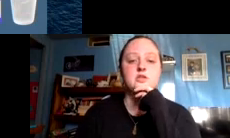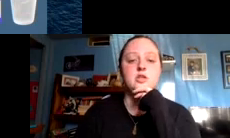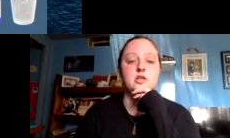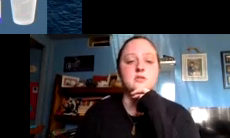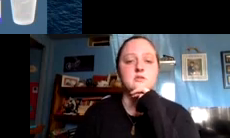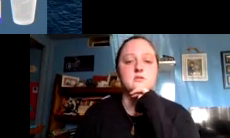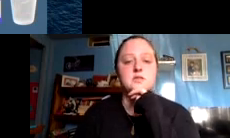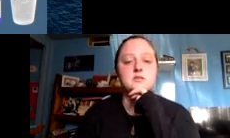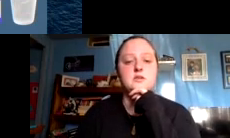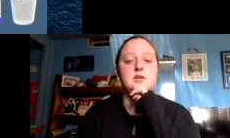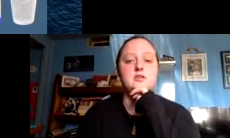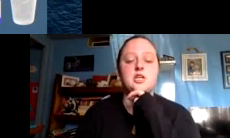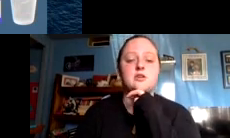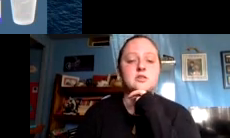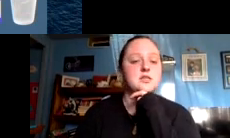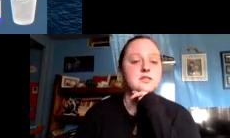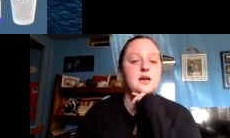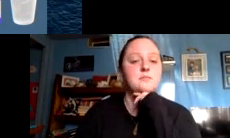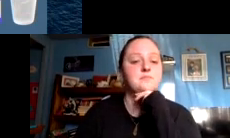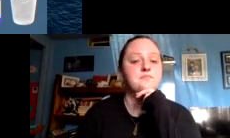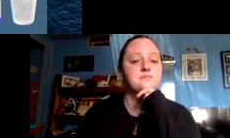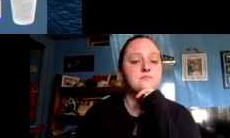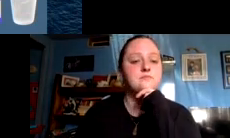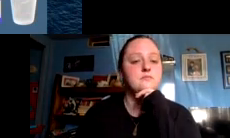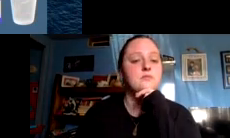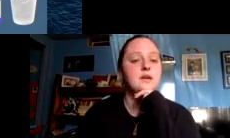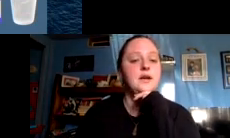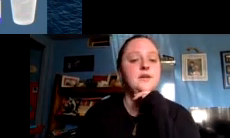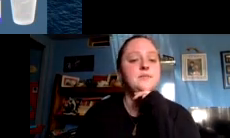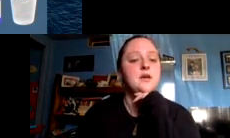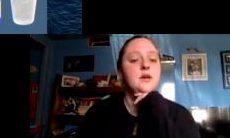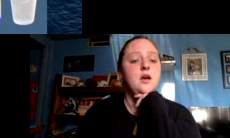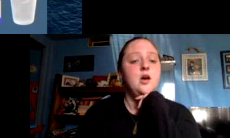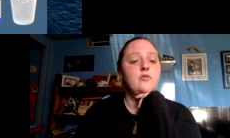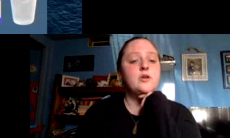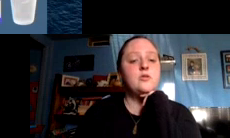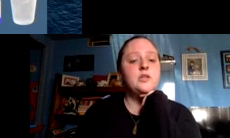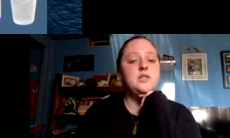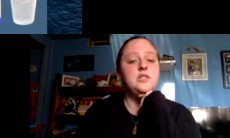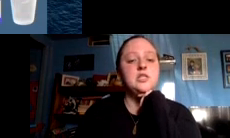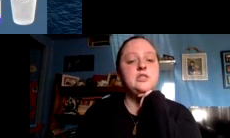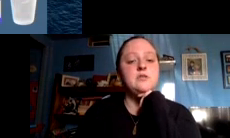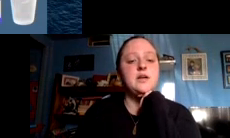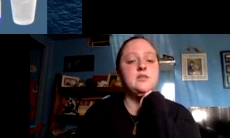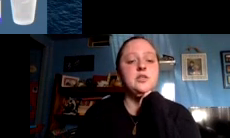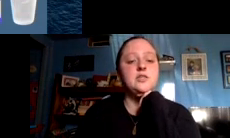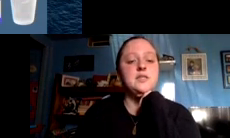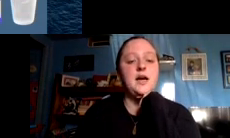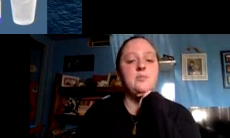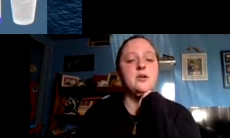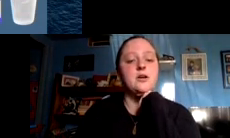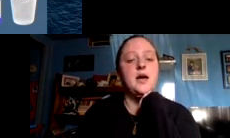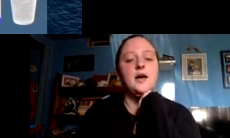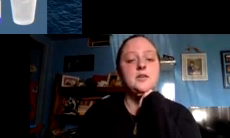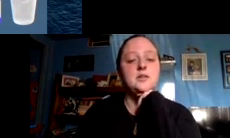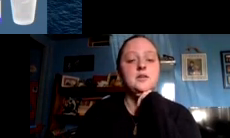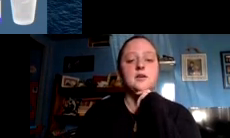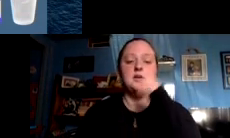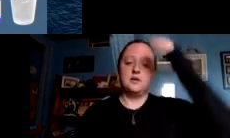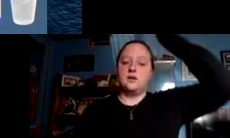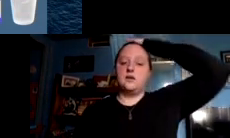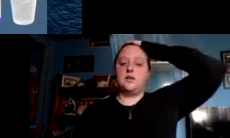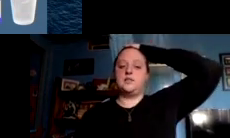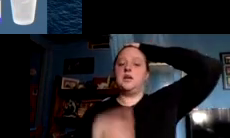little concerning. So let's go ahead and check her next step. Okay, for coordination, you ask her to tap her